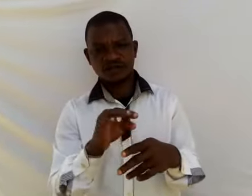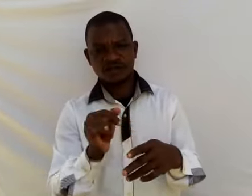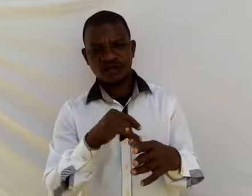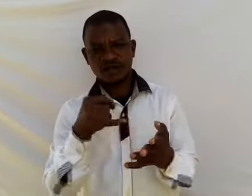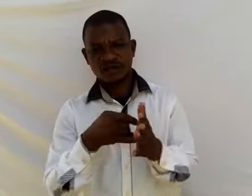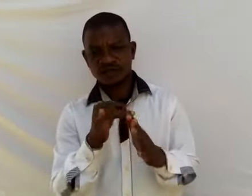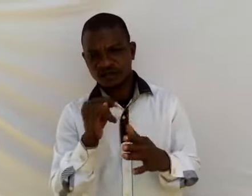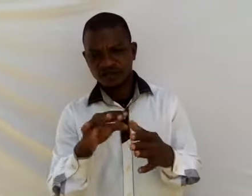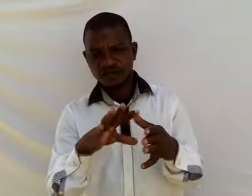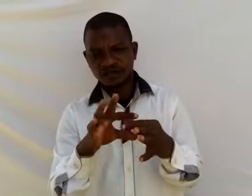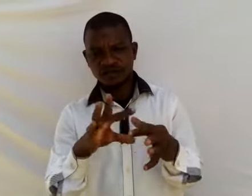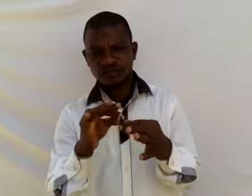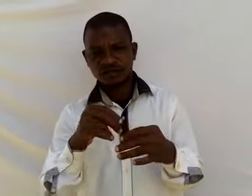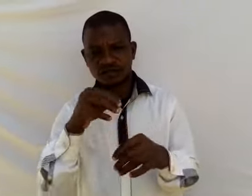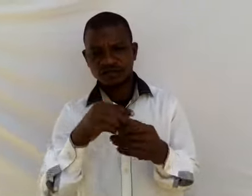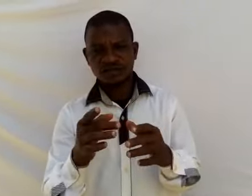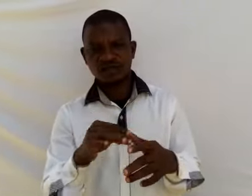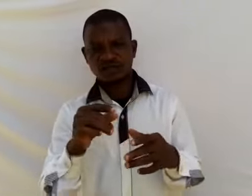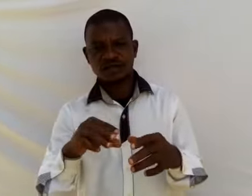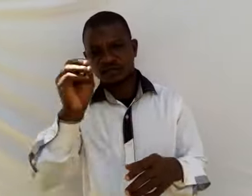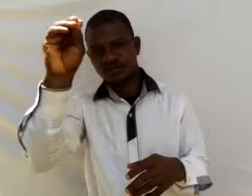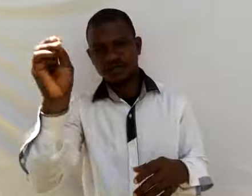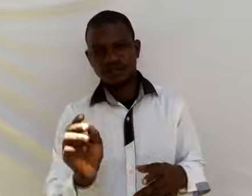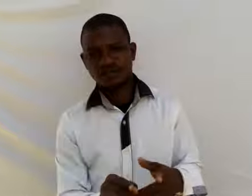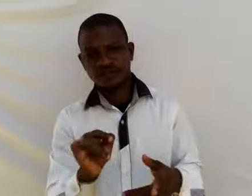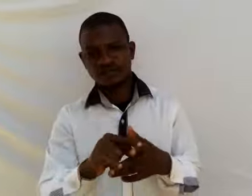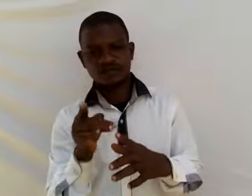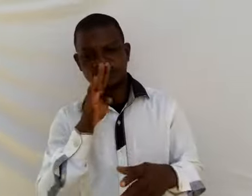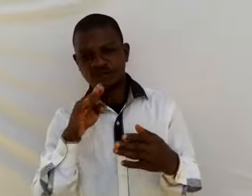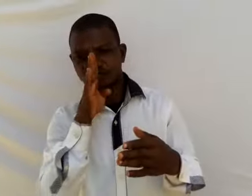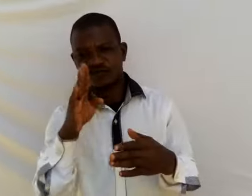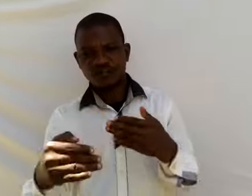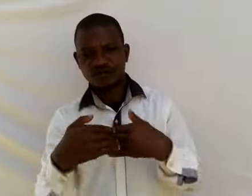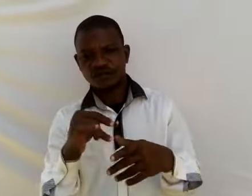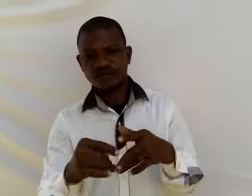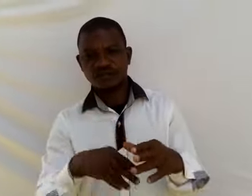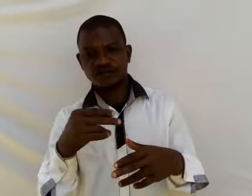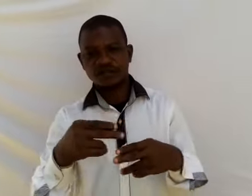expressed in percentage. We'll be back after the short break.